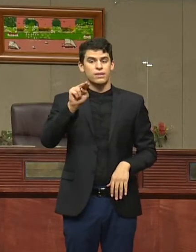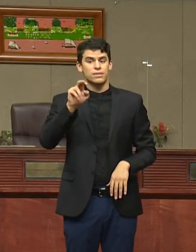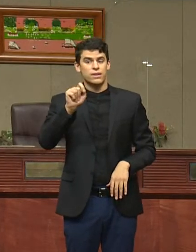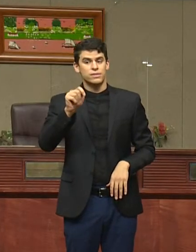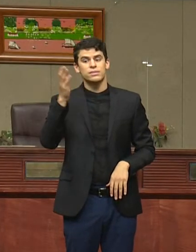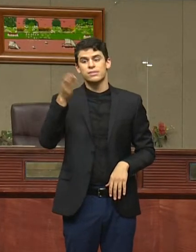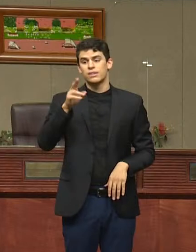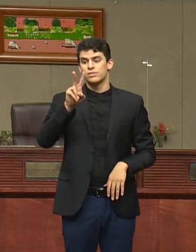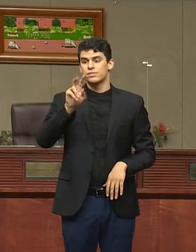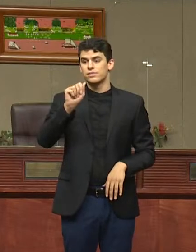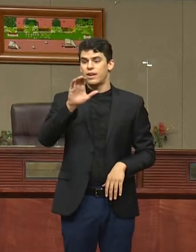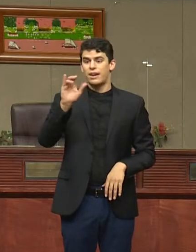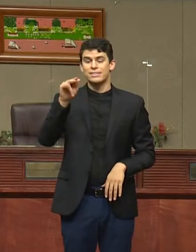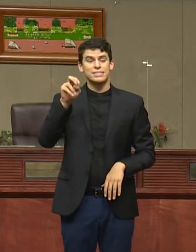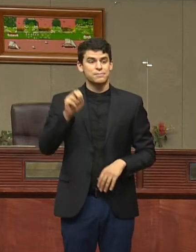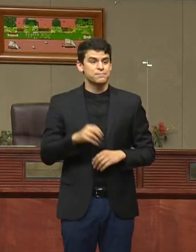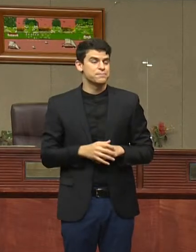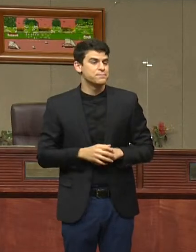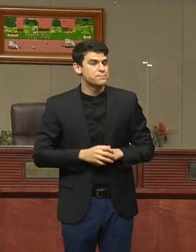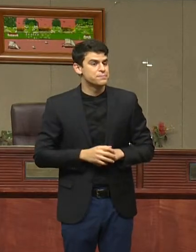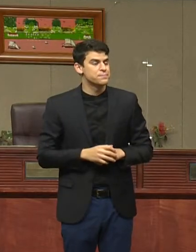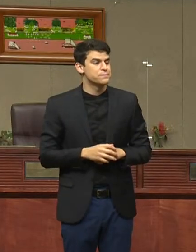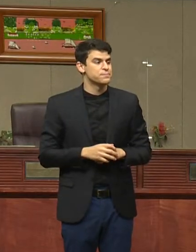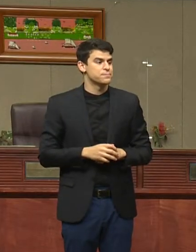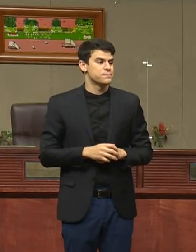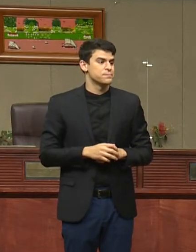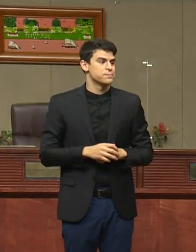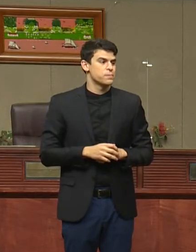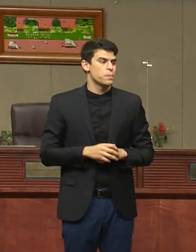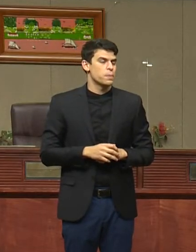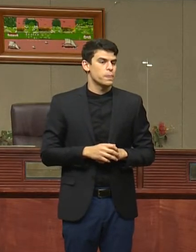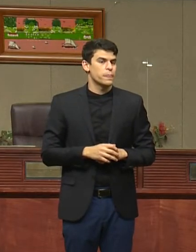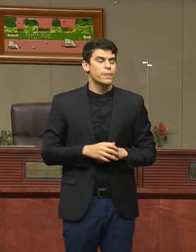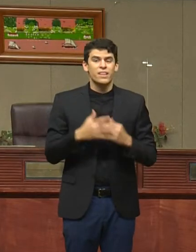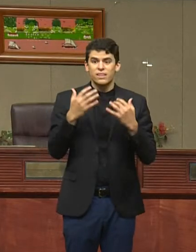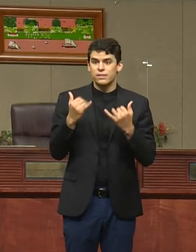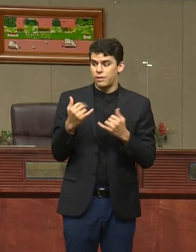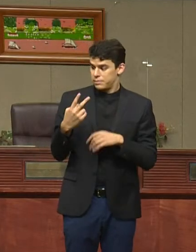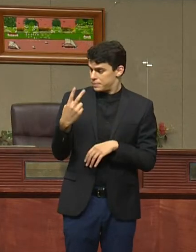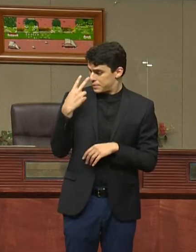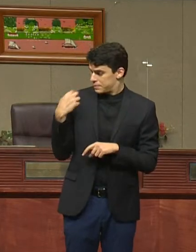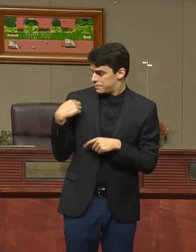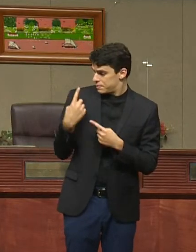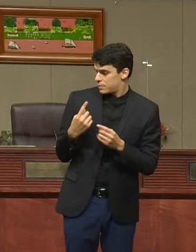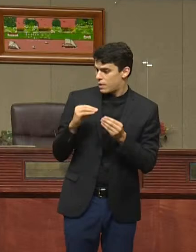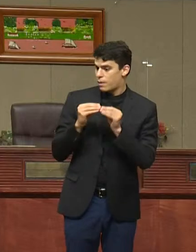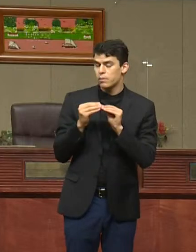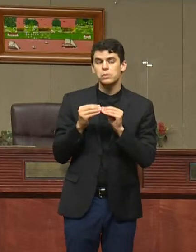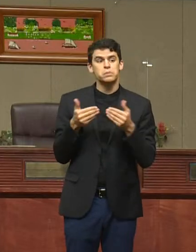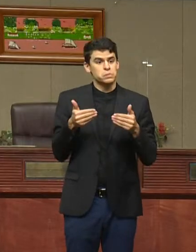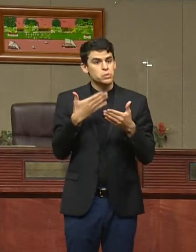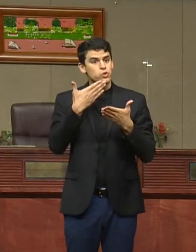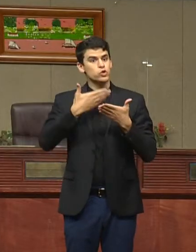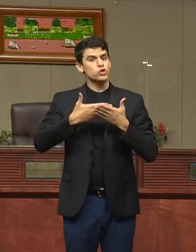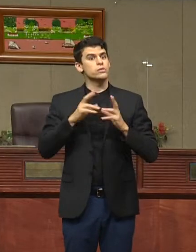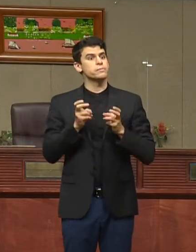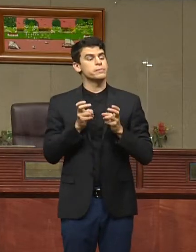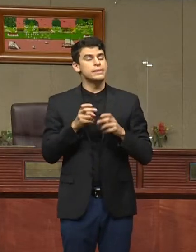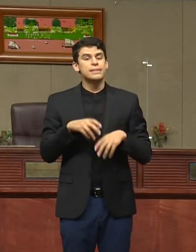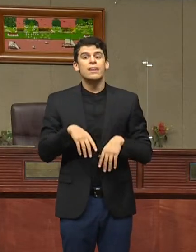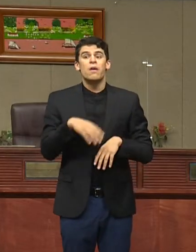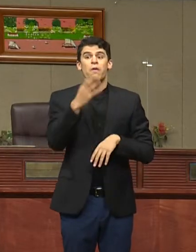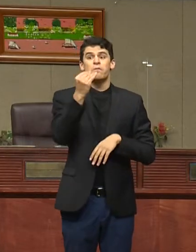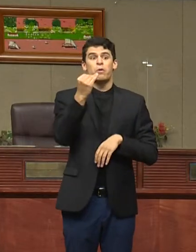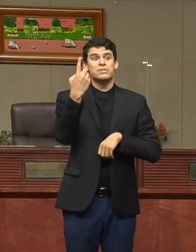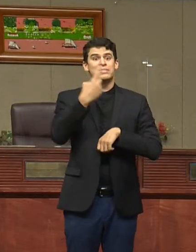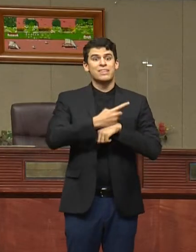ocfl.net/vaccine. There are encouraging numbers that we're seeing within our community. Our 14-day positivity